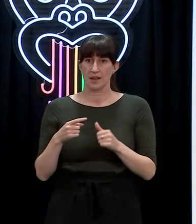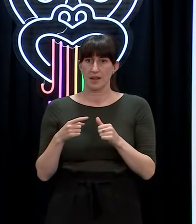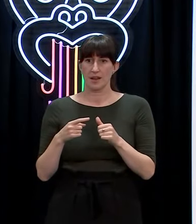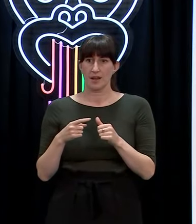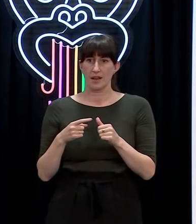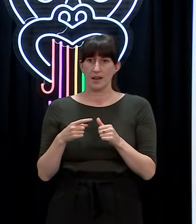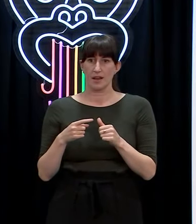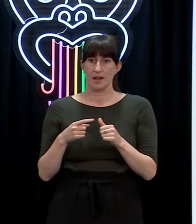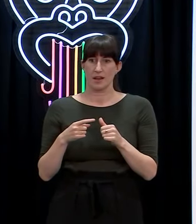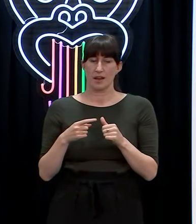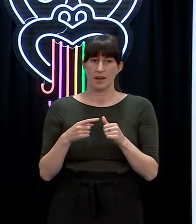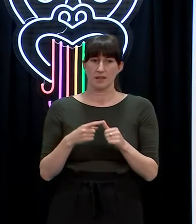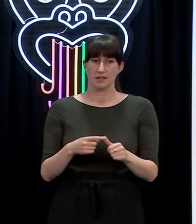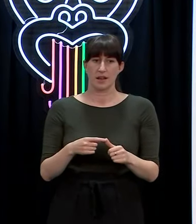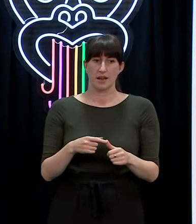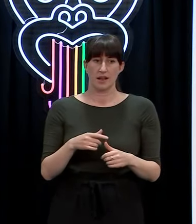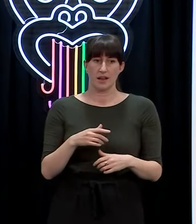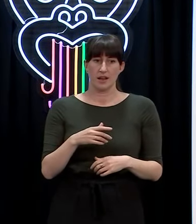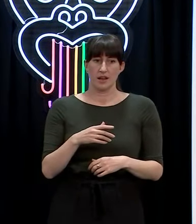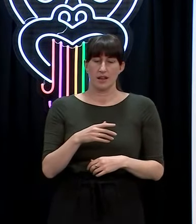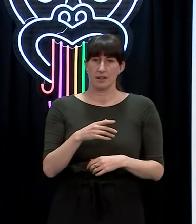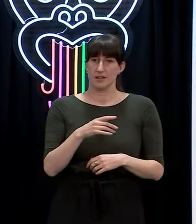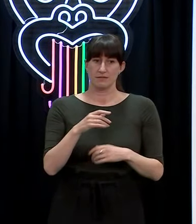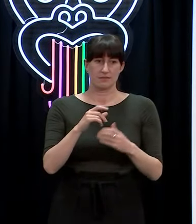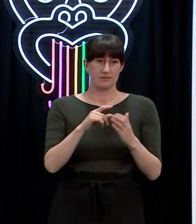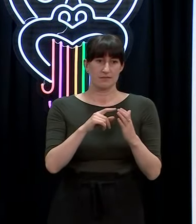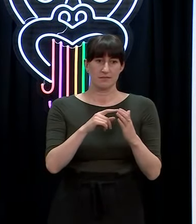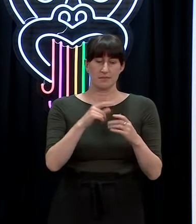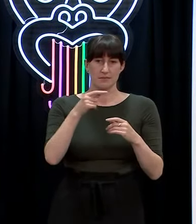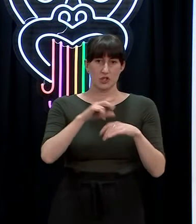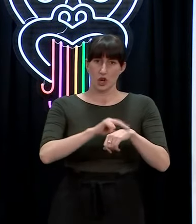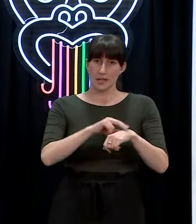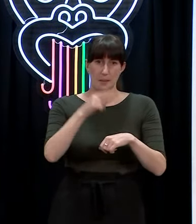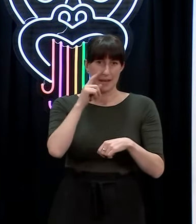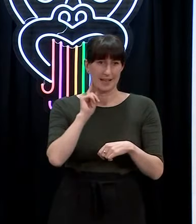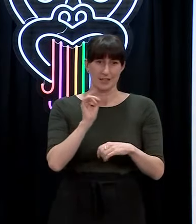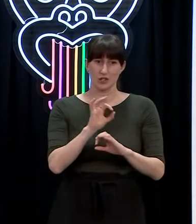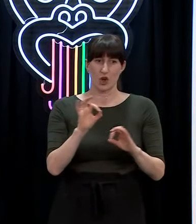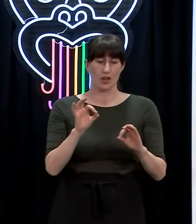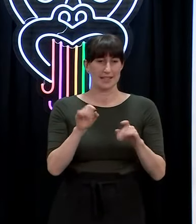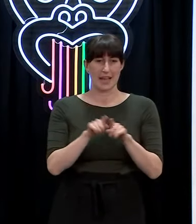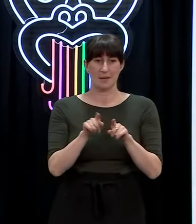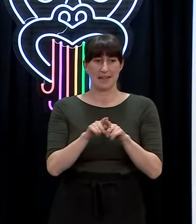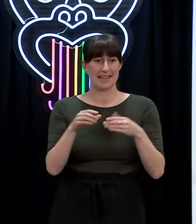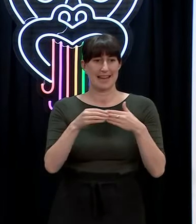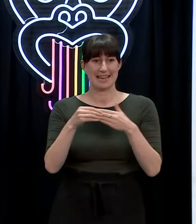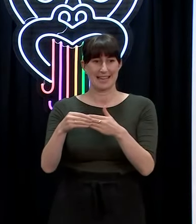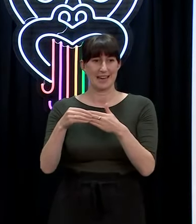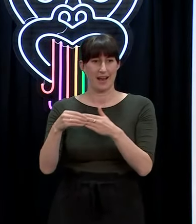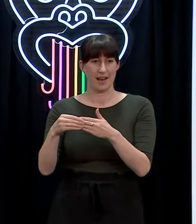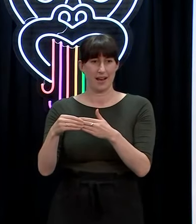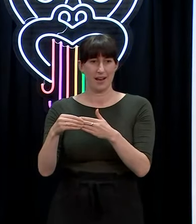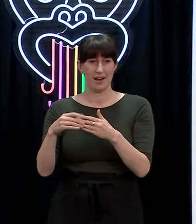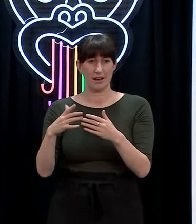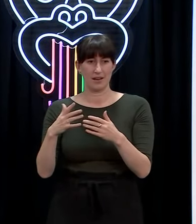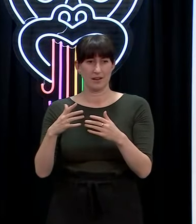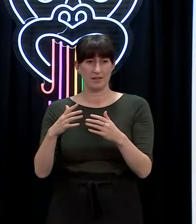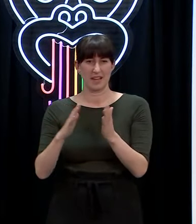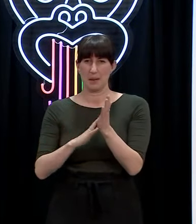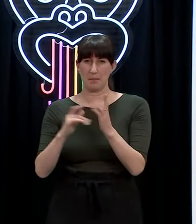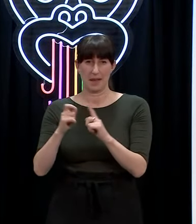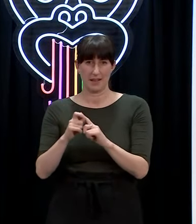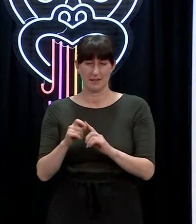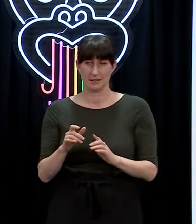a thought leader. Yes. Just on, there's been suggestions around businesses offering cash incentives